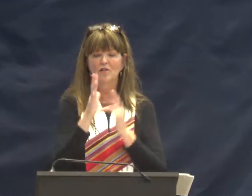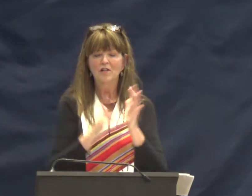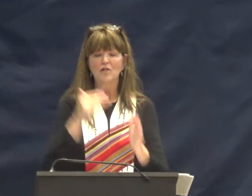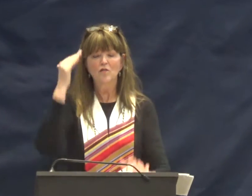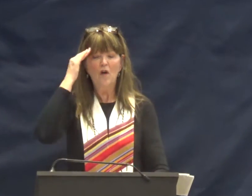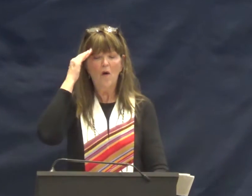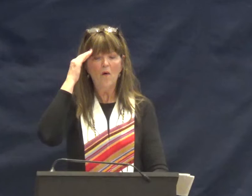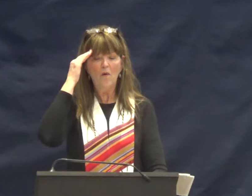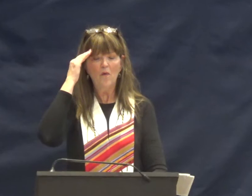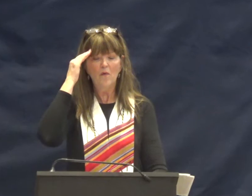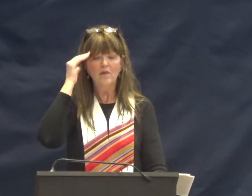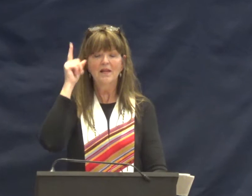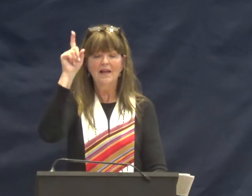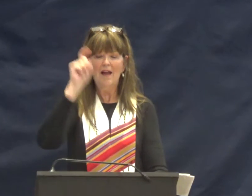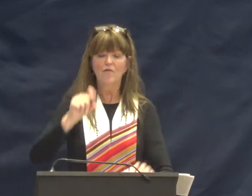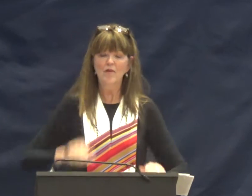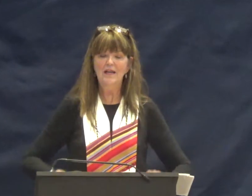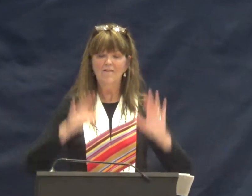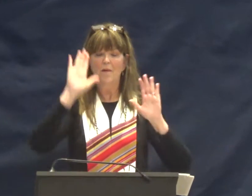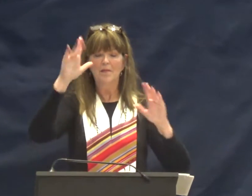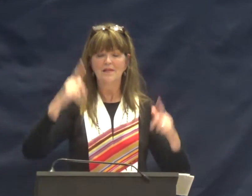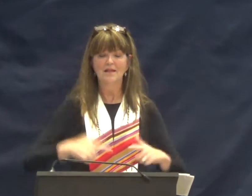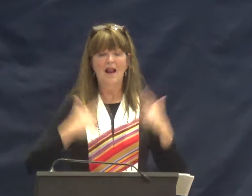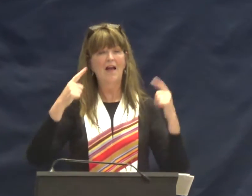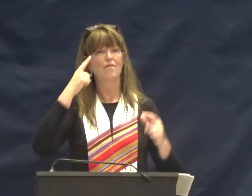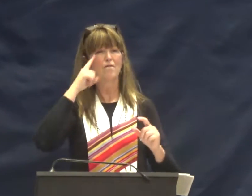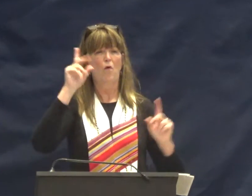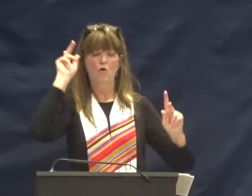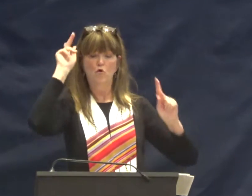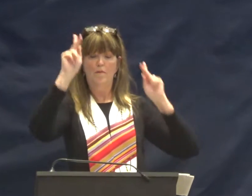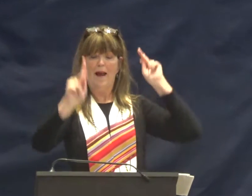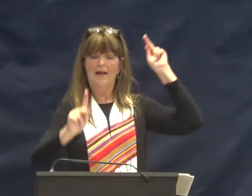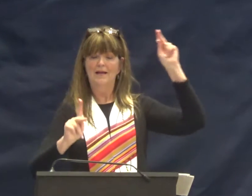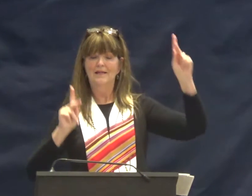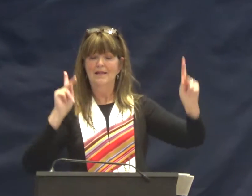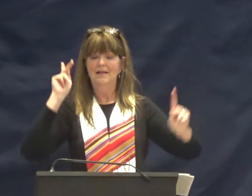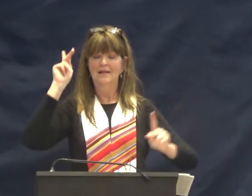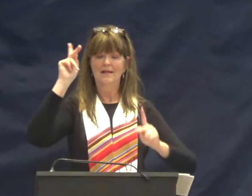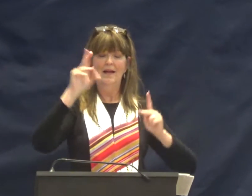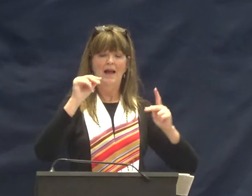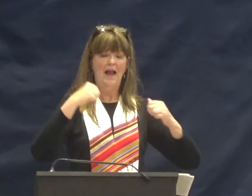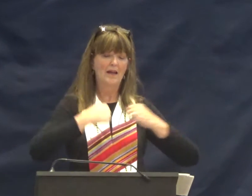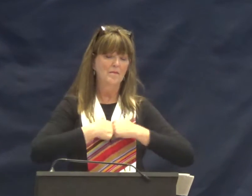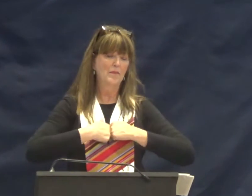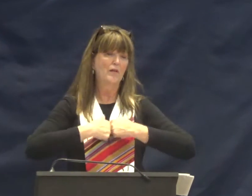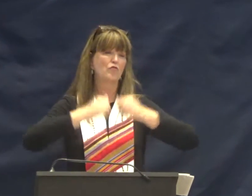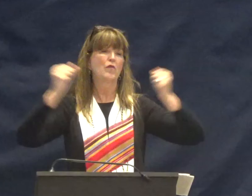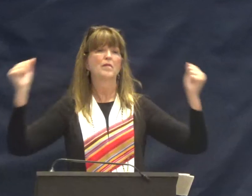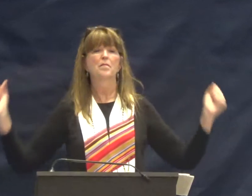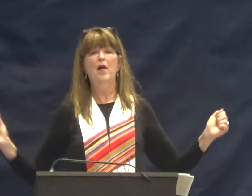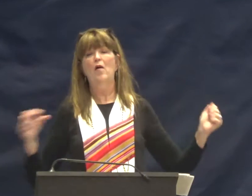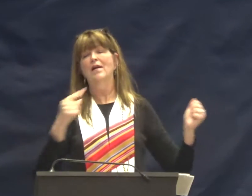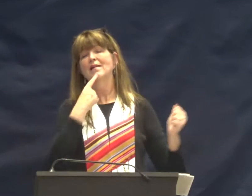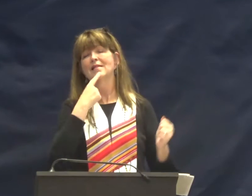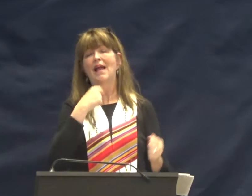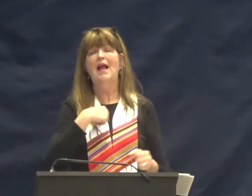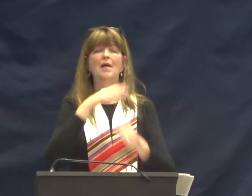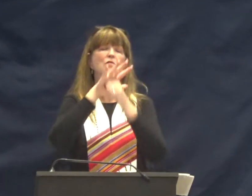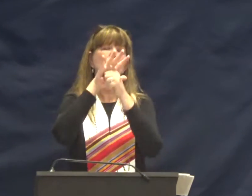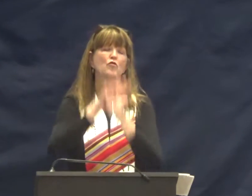right. Jesus knows. Jesus gave up his life for people. And he was